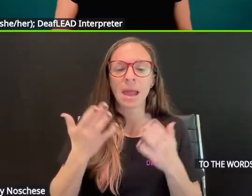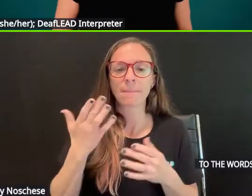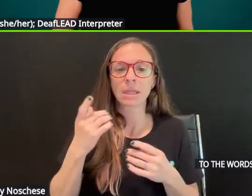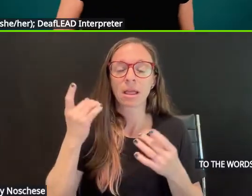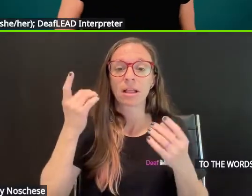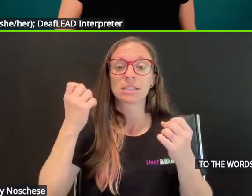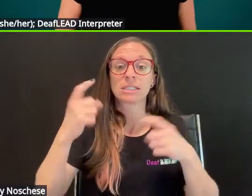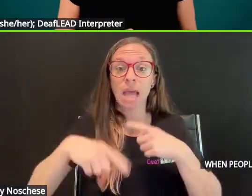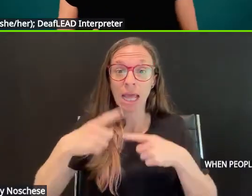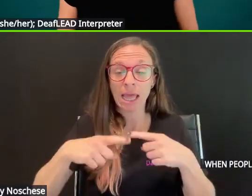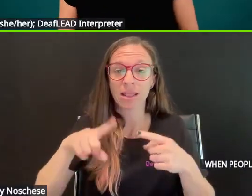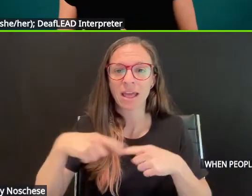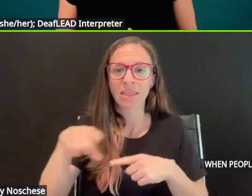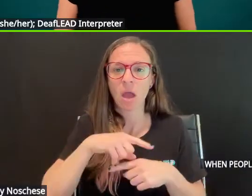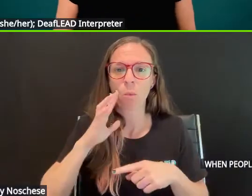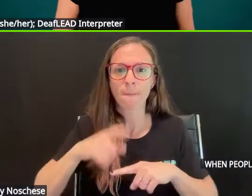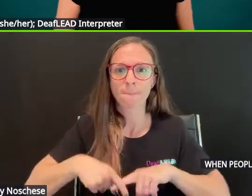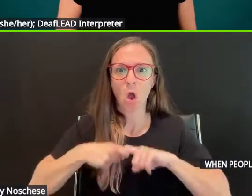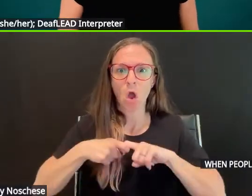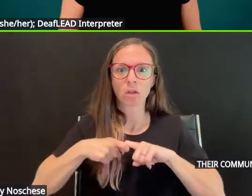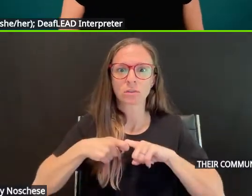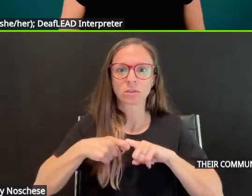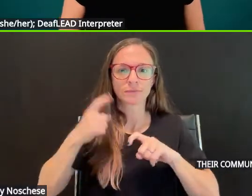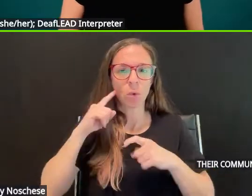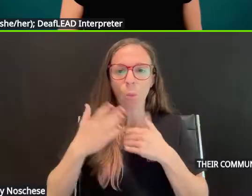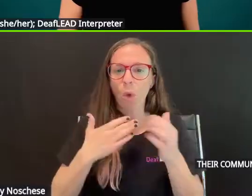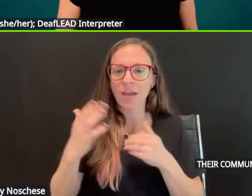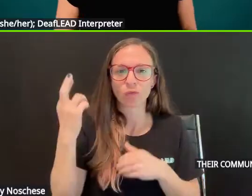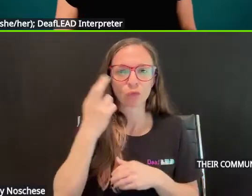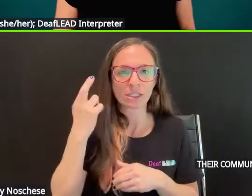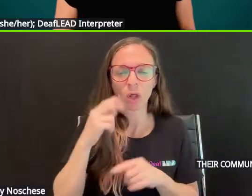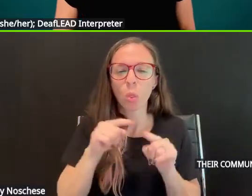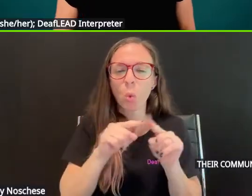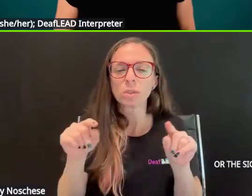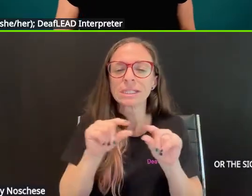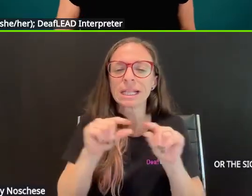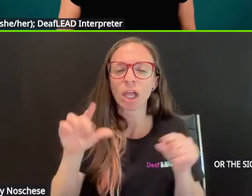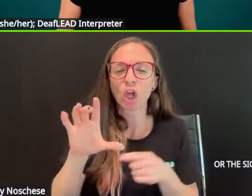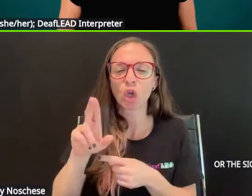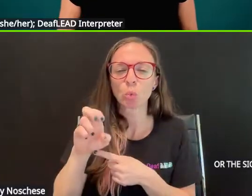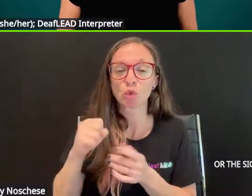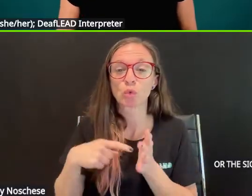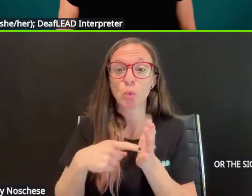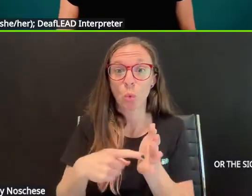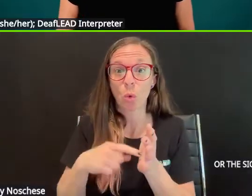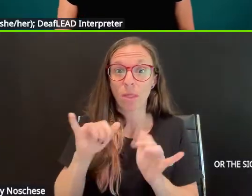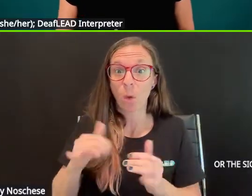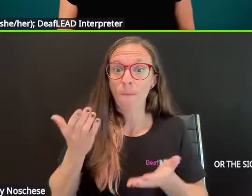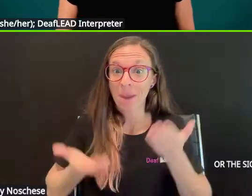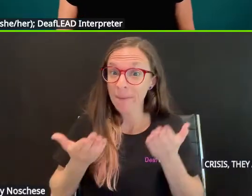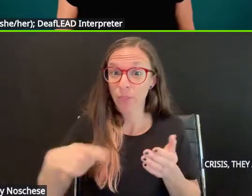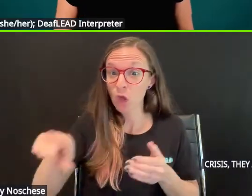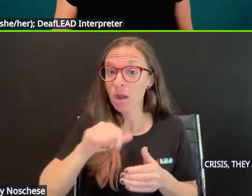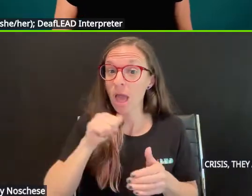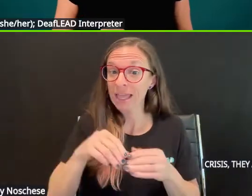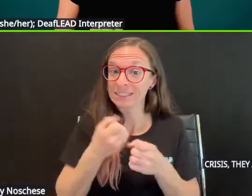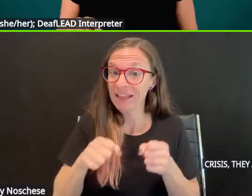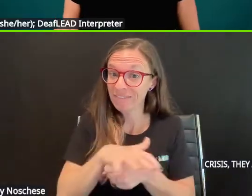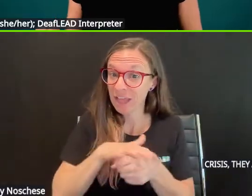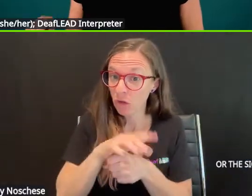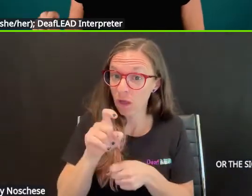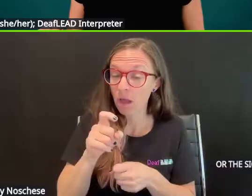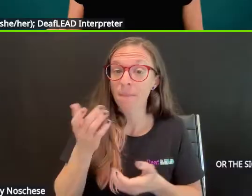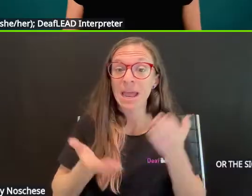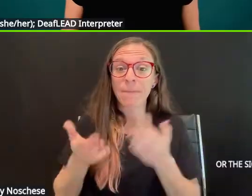be signing smaller or their sign production looks different. Oftentimes, sometimes they might pause for different reasons.